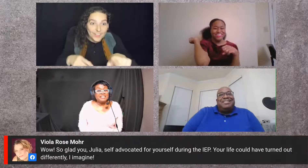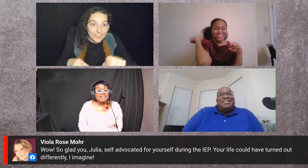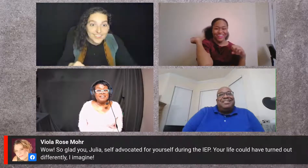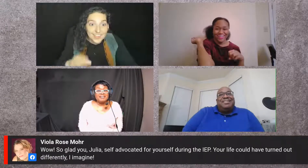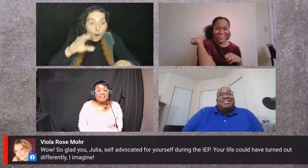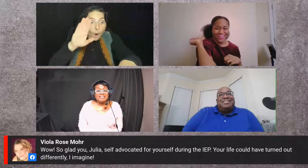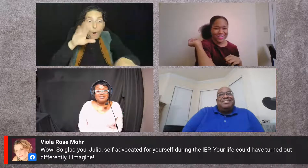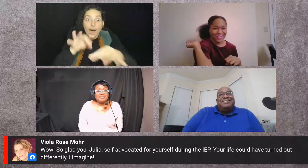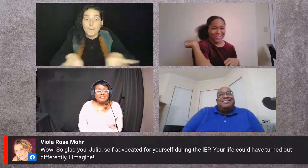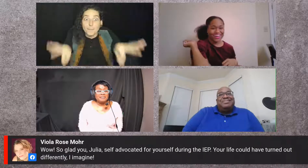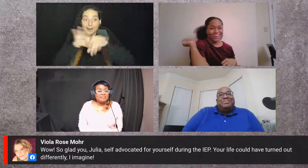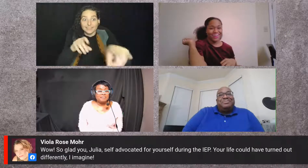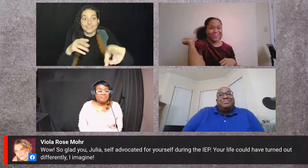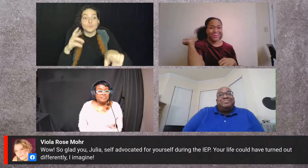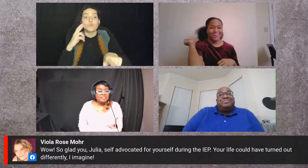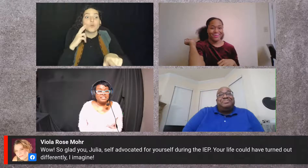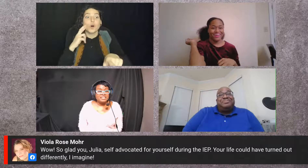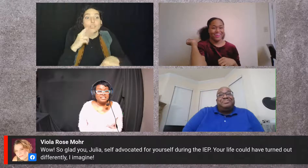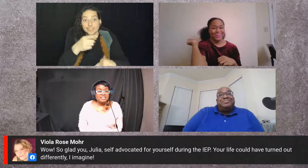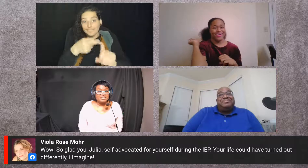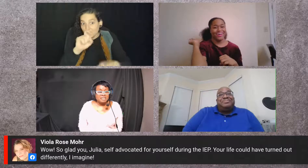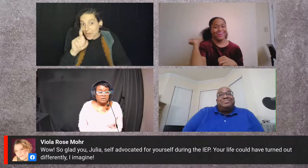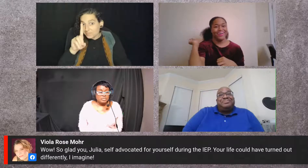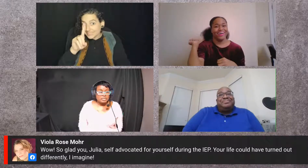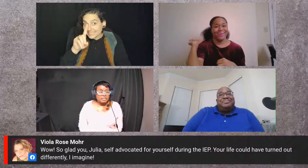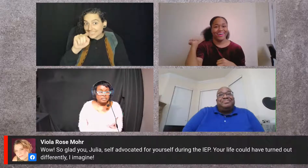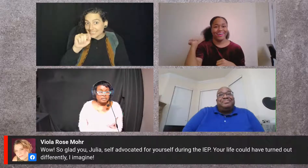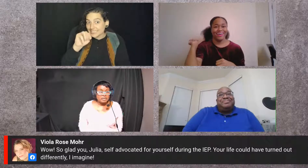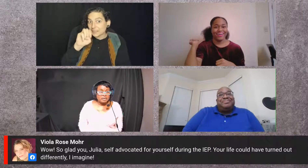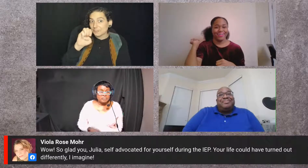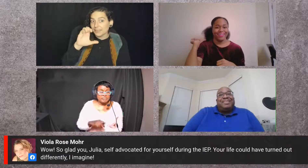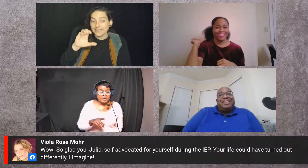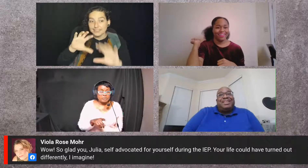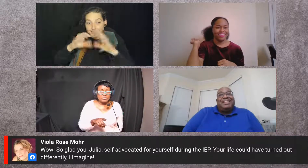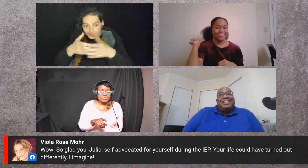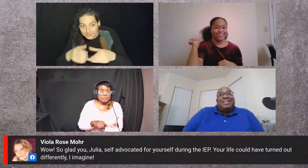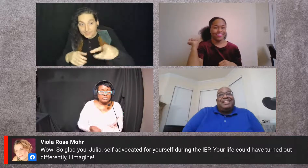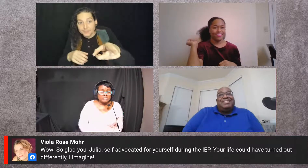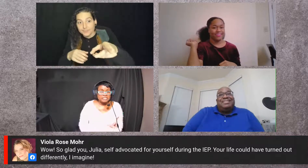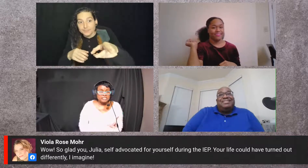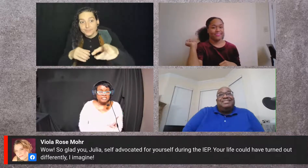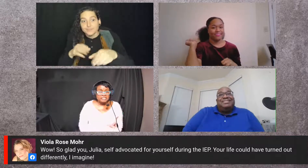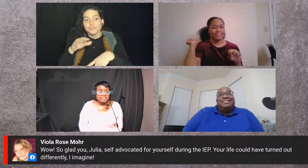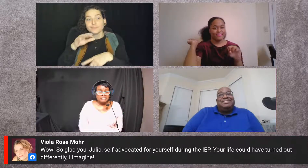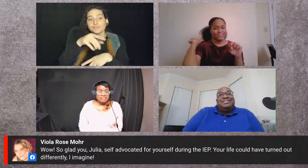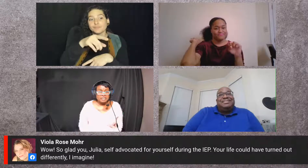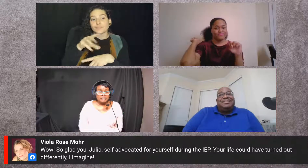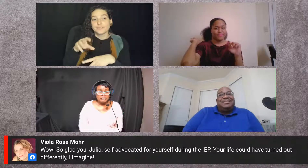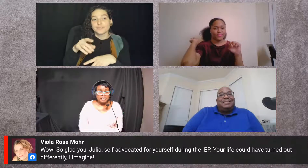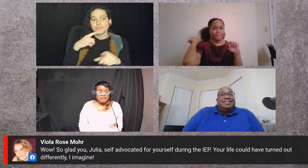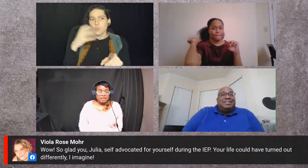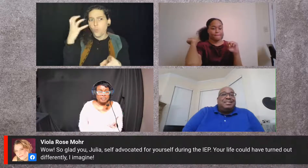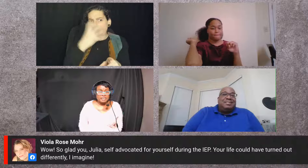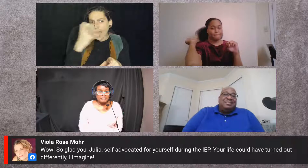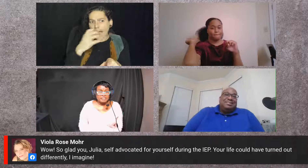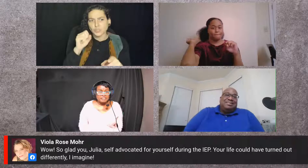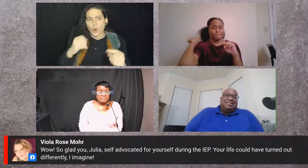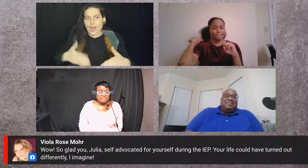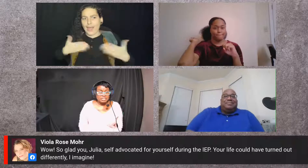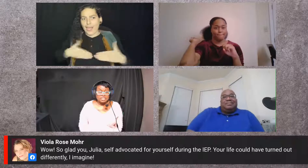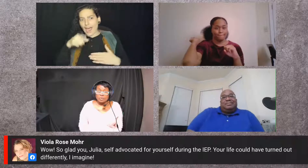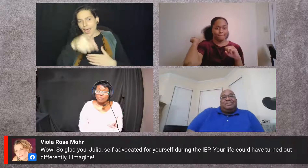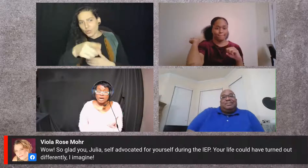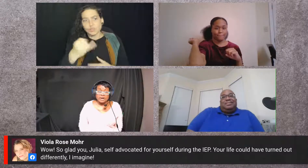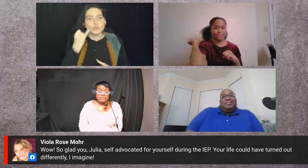I experience that a lot of the times. Oh, Viola Rose, she's making a comment.